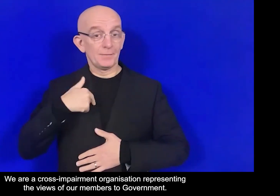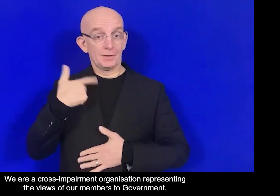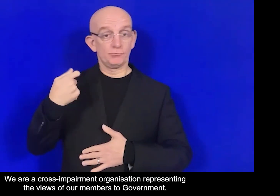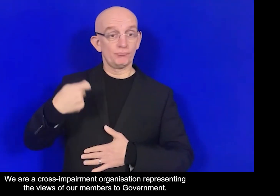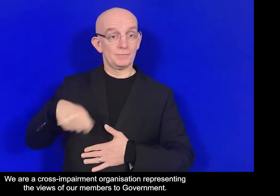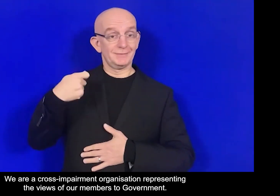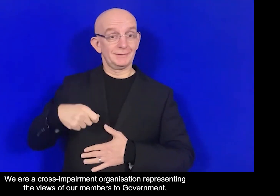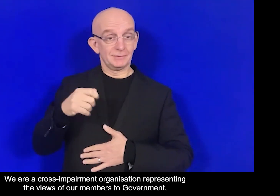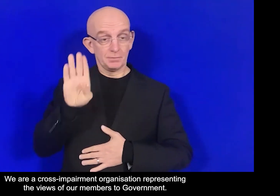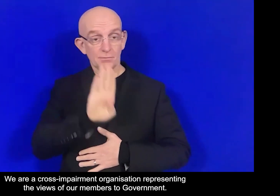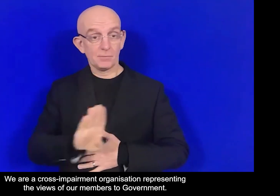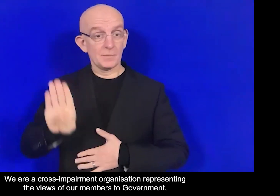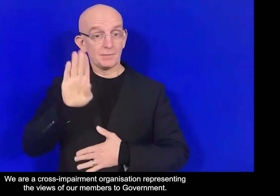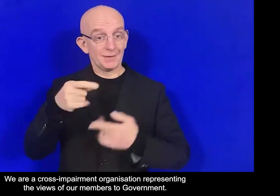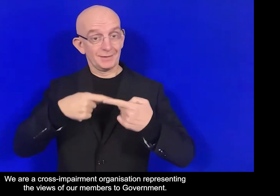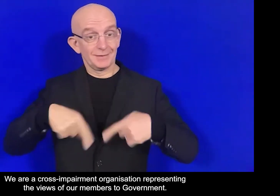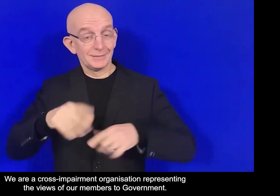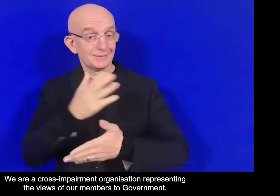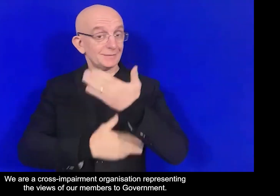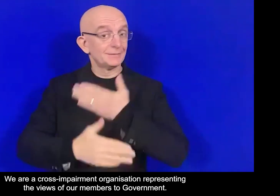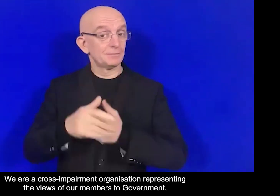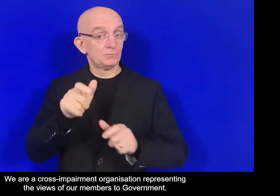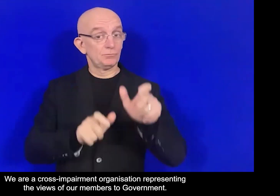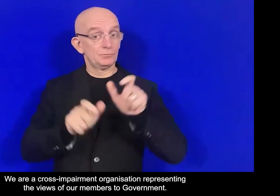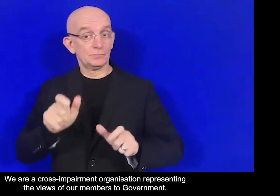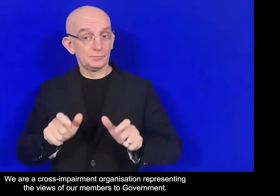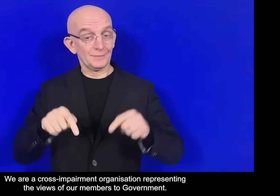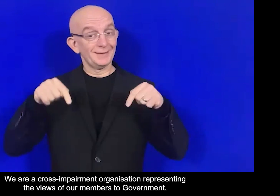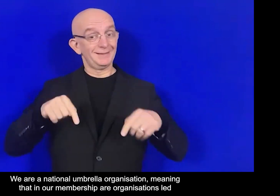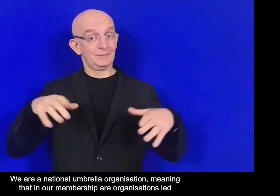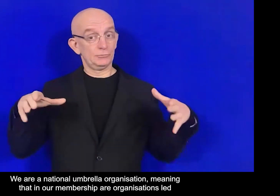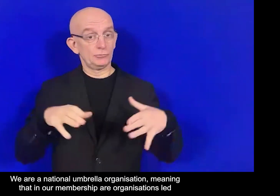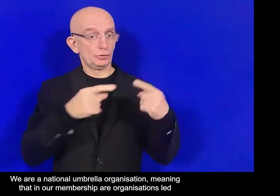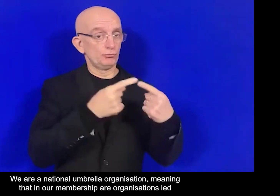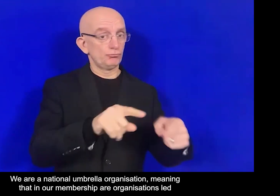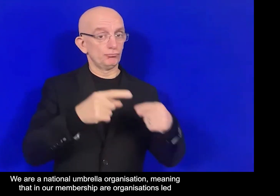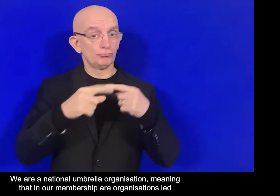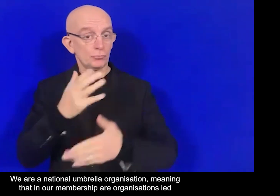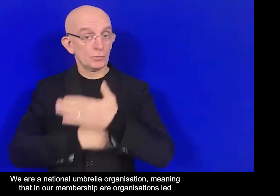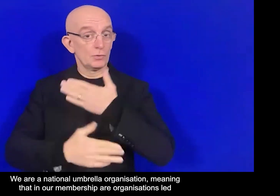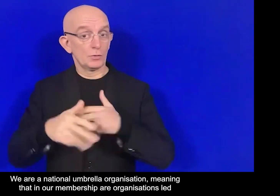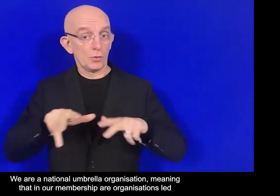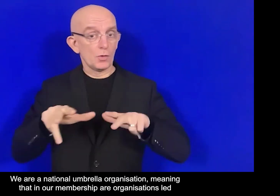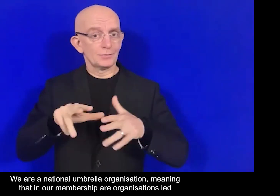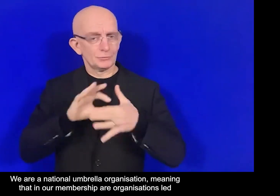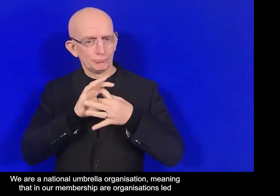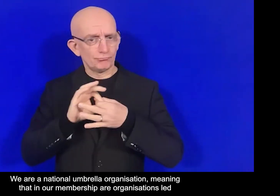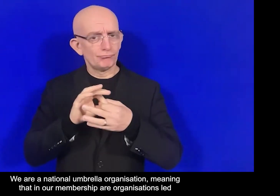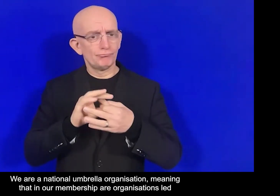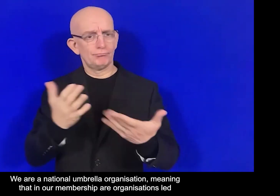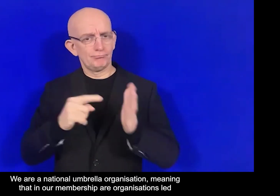views of our members to government. We are a national umbrella